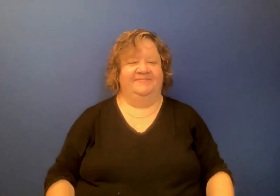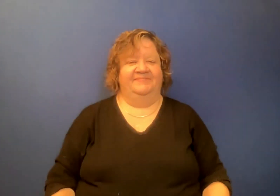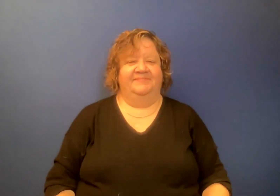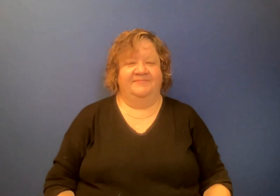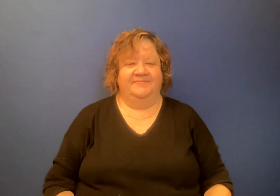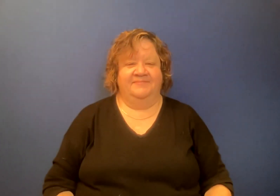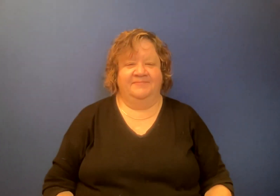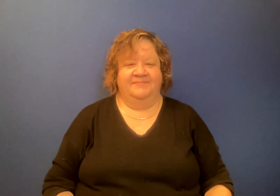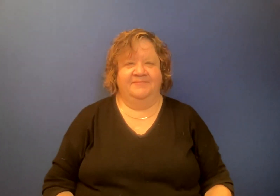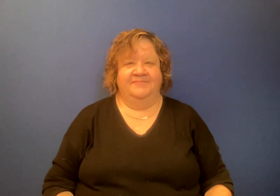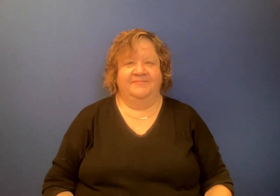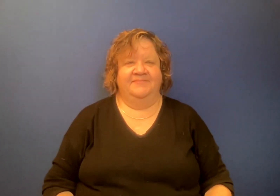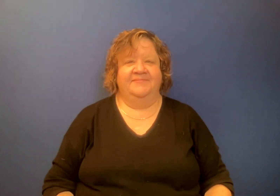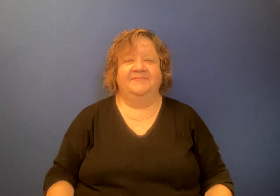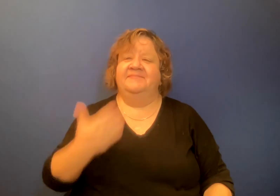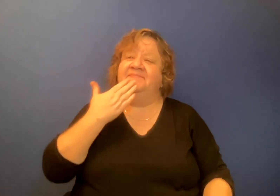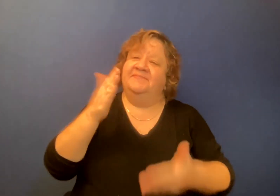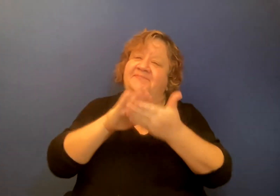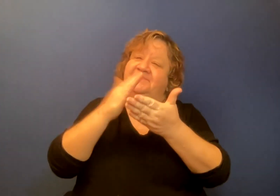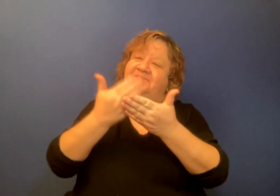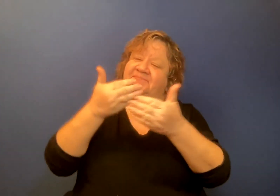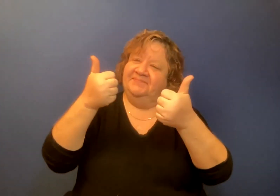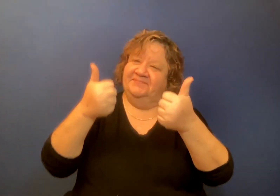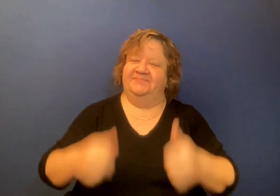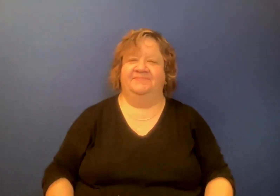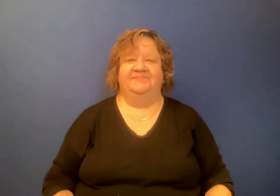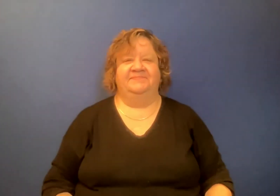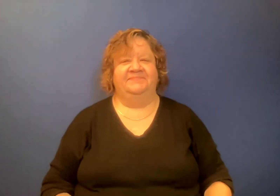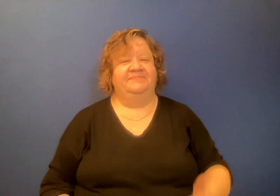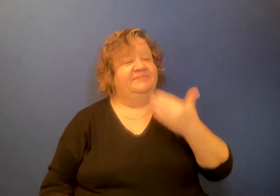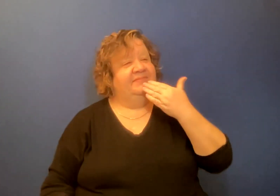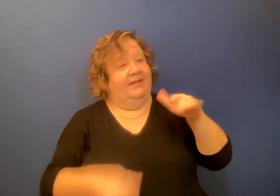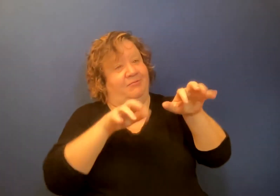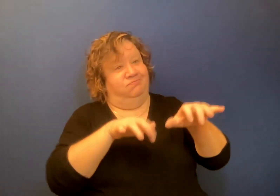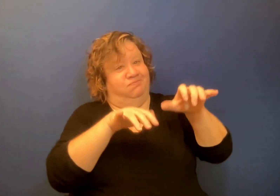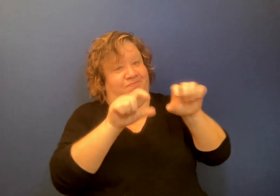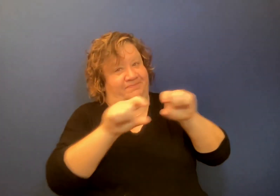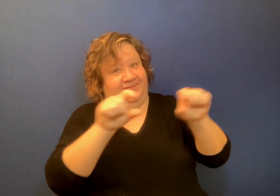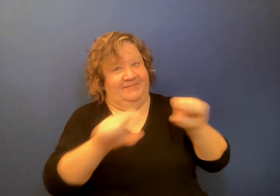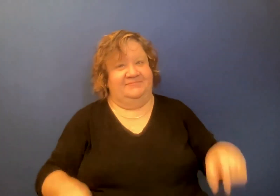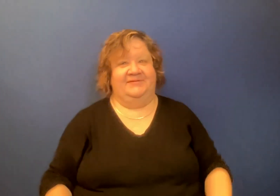Thank you, interpreters. Thank you, real-time captioner. Thank you for all your support. Bye-bye.